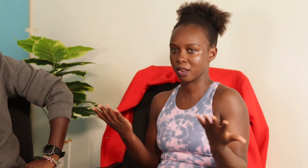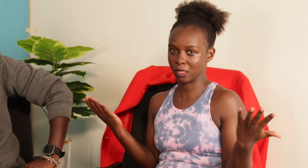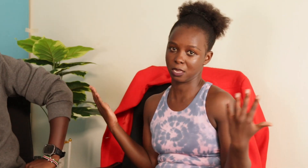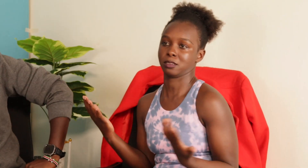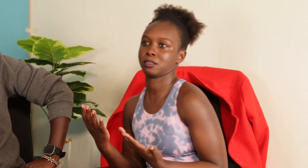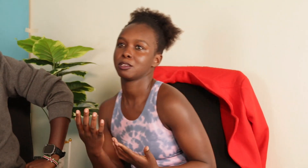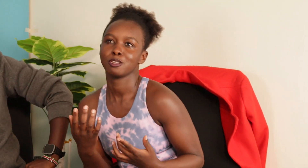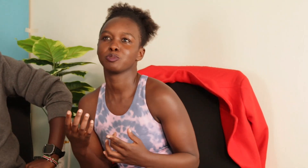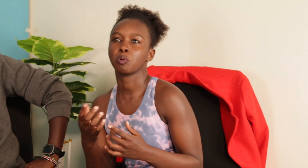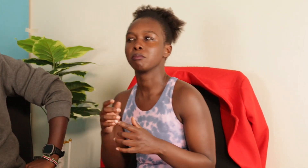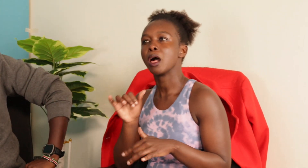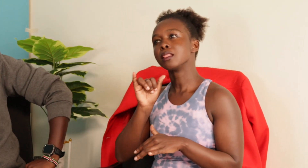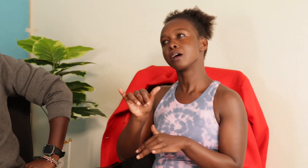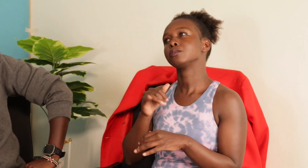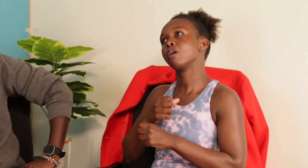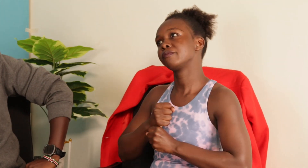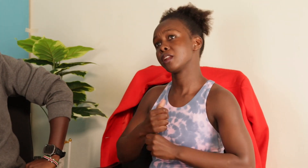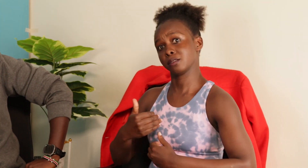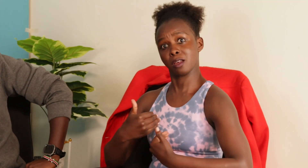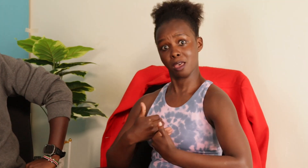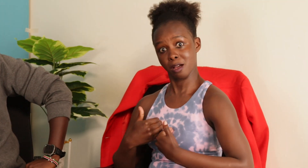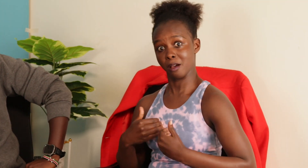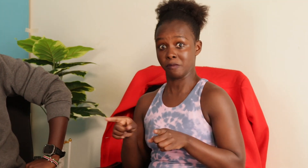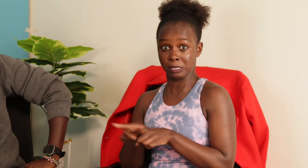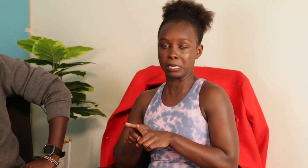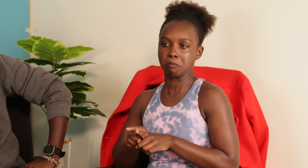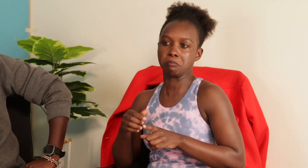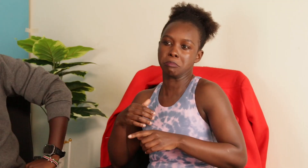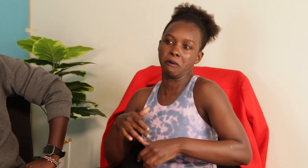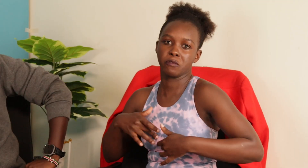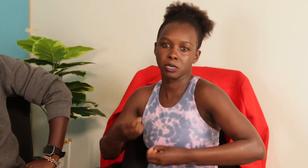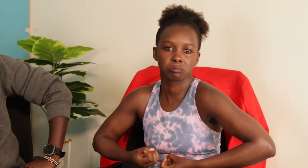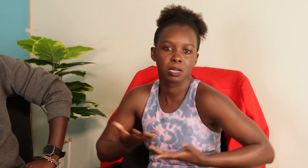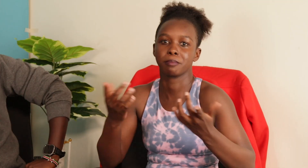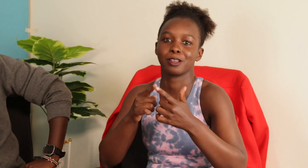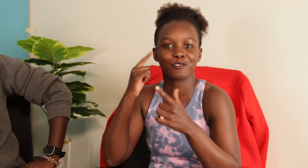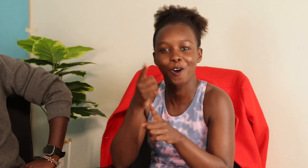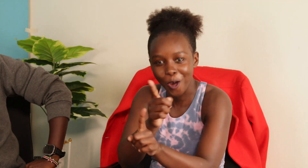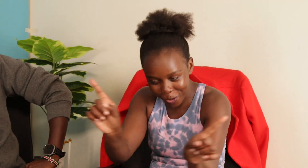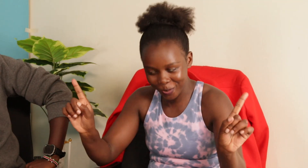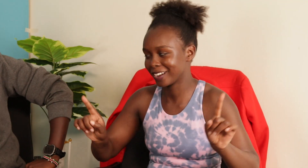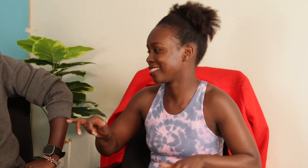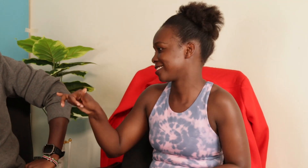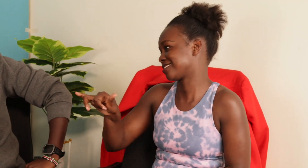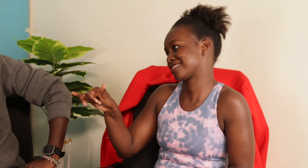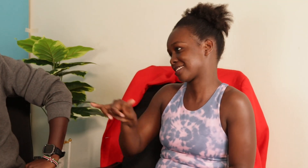really developed on the mental health issues concerning deaf. And the most important thing I'm going to talk about is about